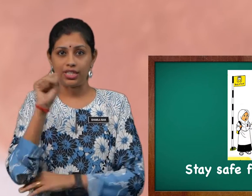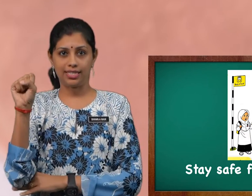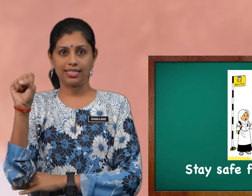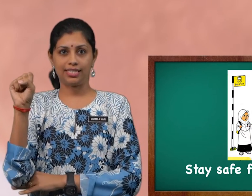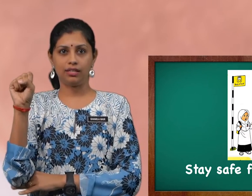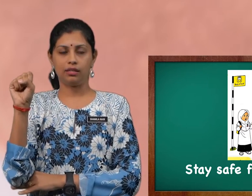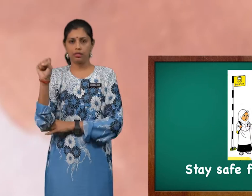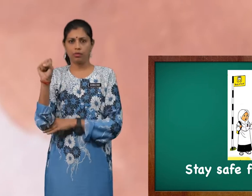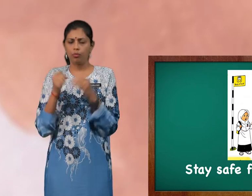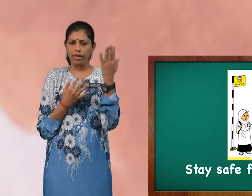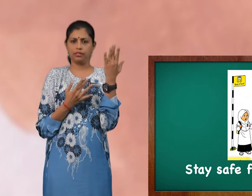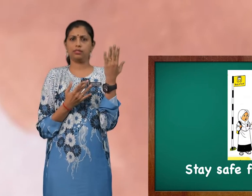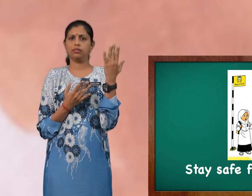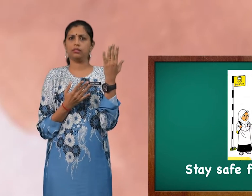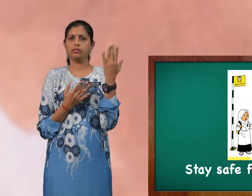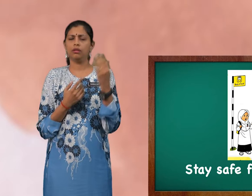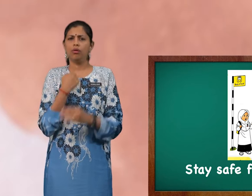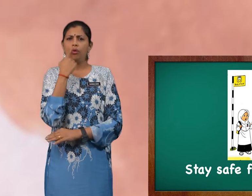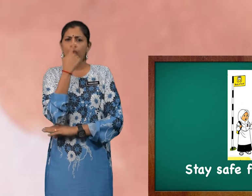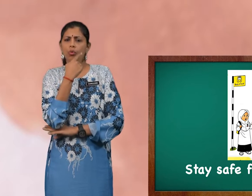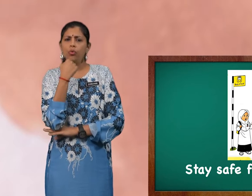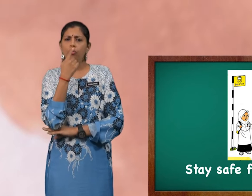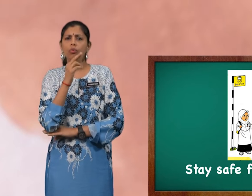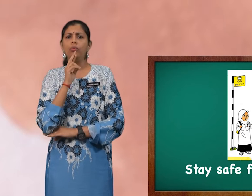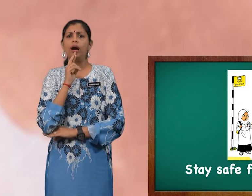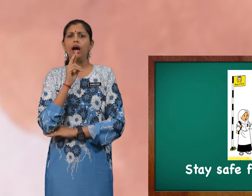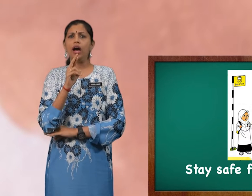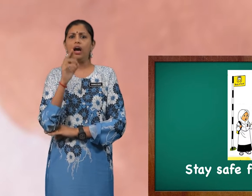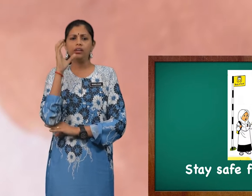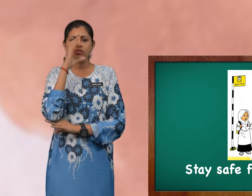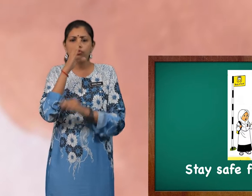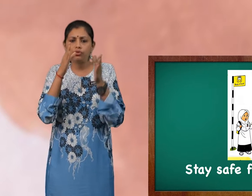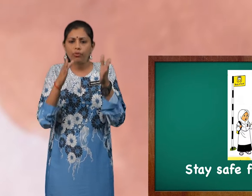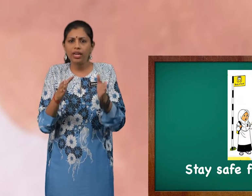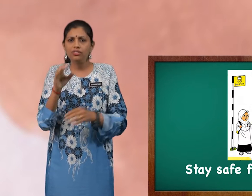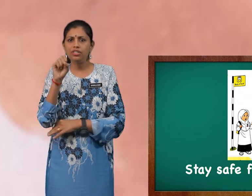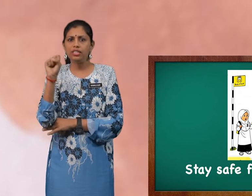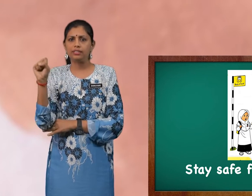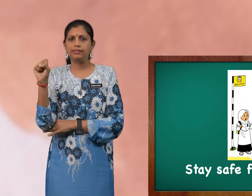Strangers. Wait, who are strangers?